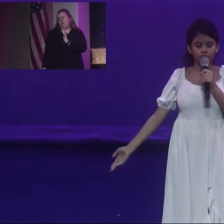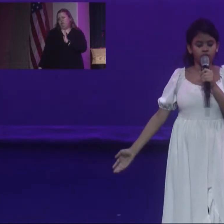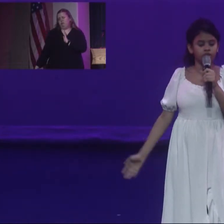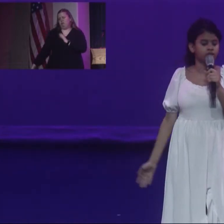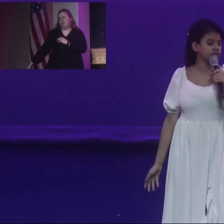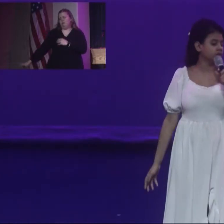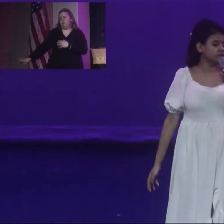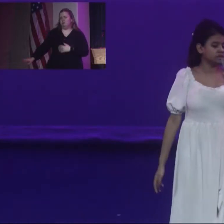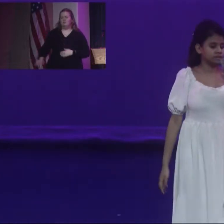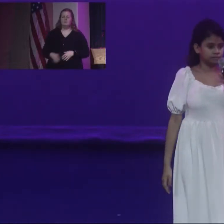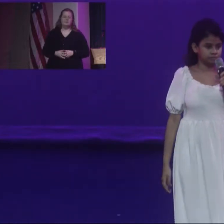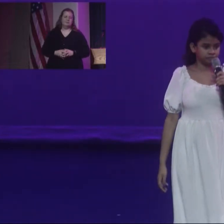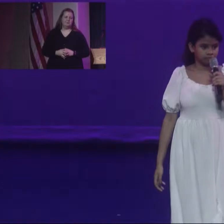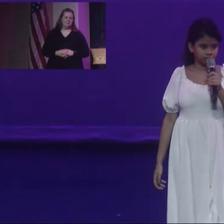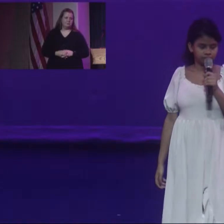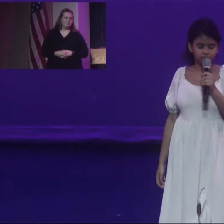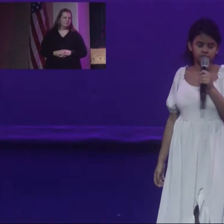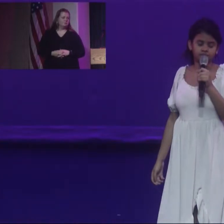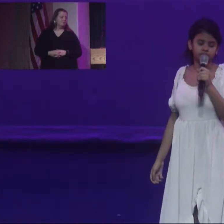fall.